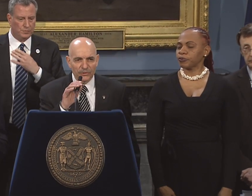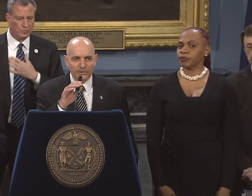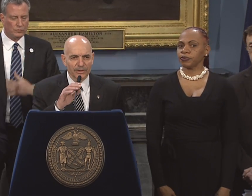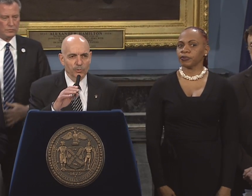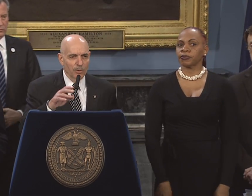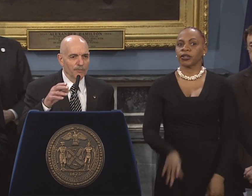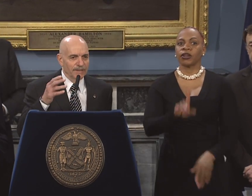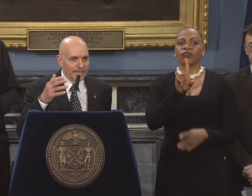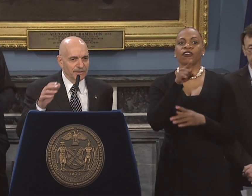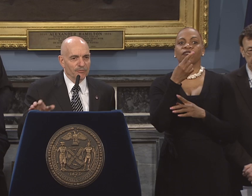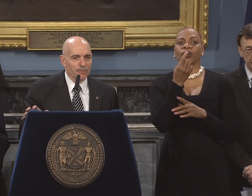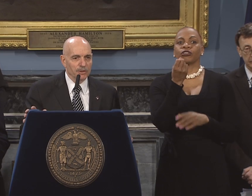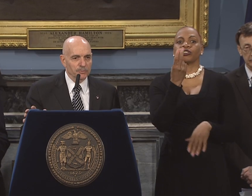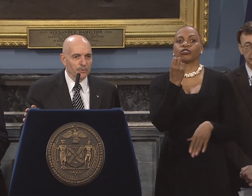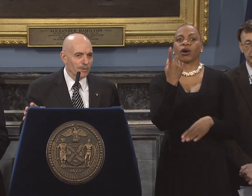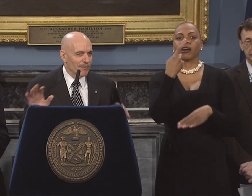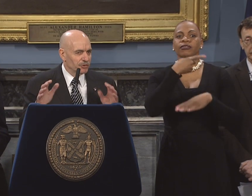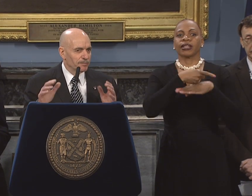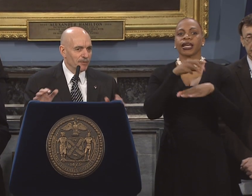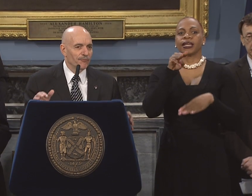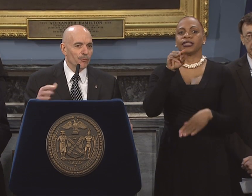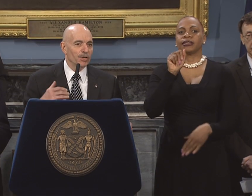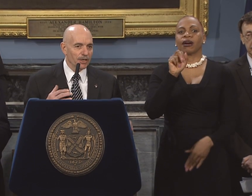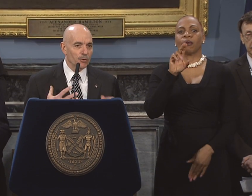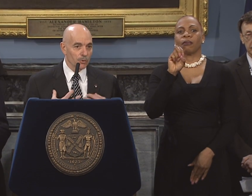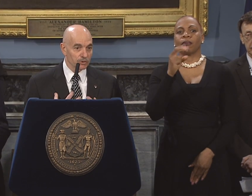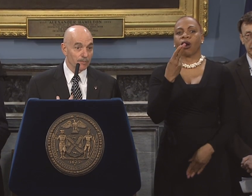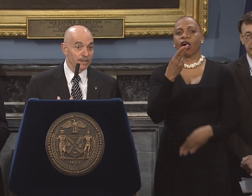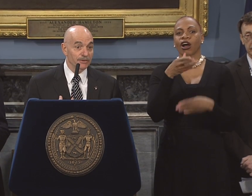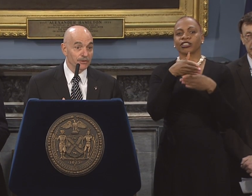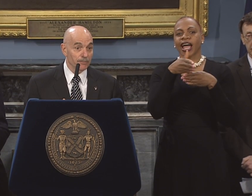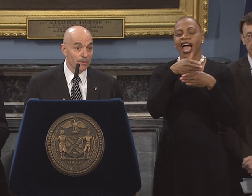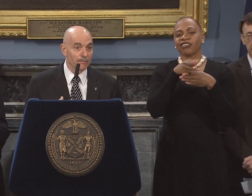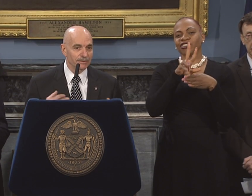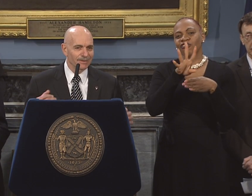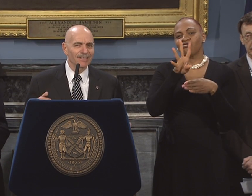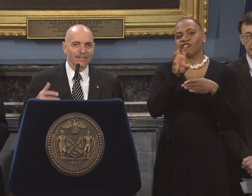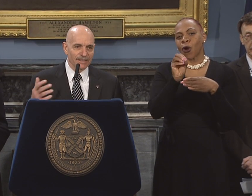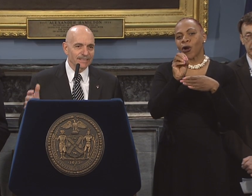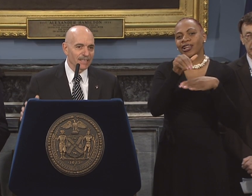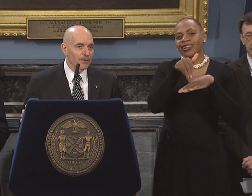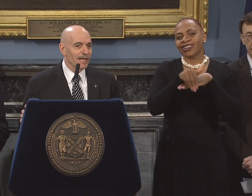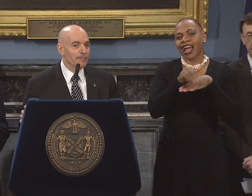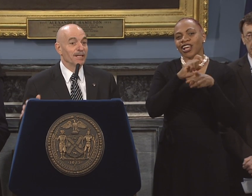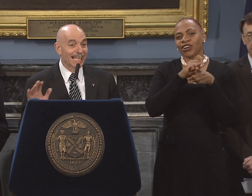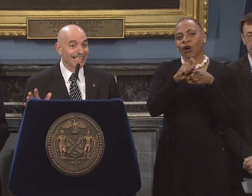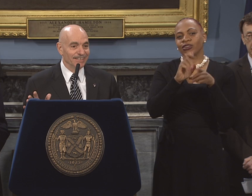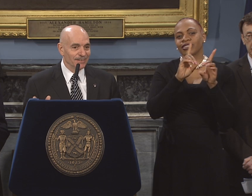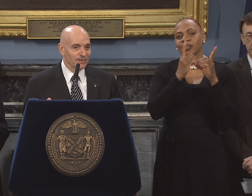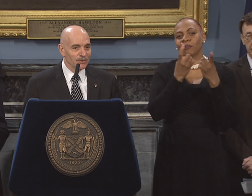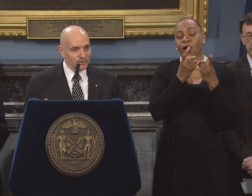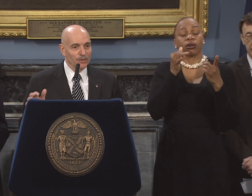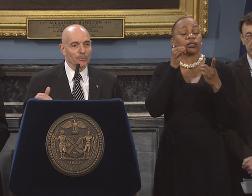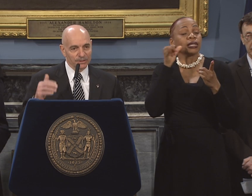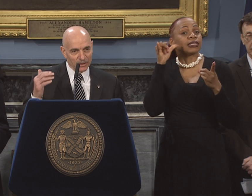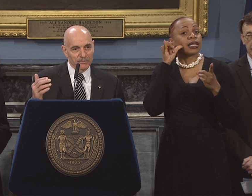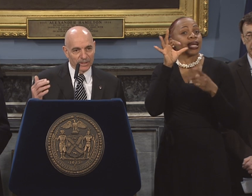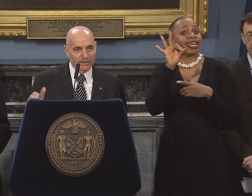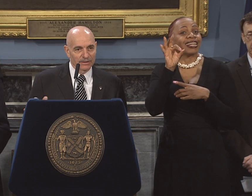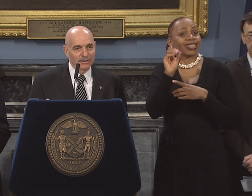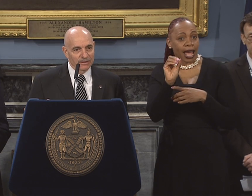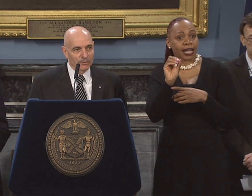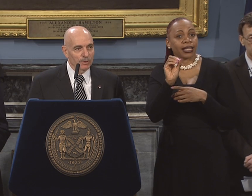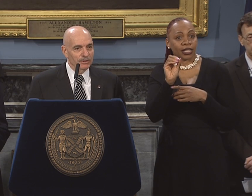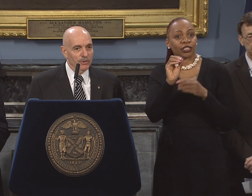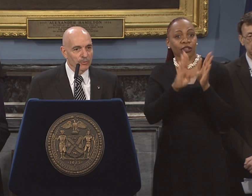For the first 12 days of March, we were averaging about 49 calls coming into the department. Yesterday, we had about 90. So there was an